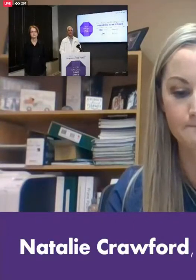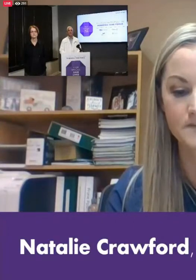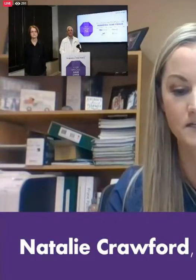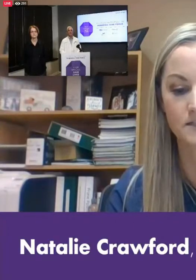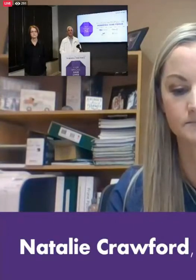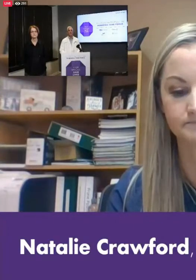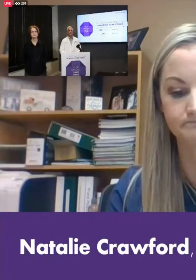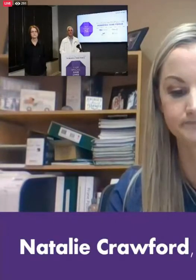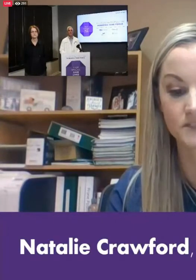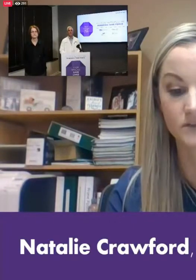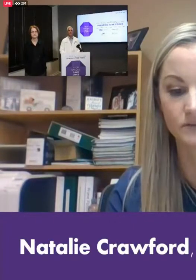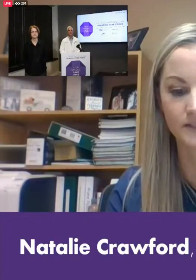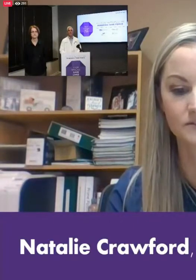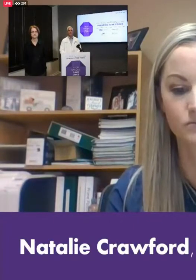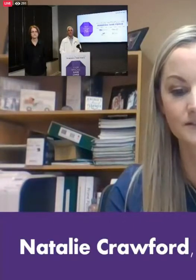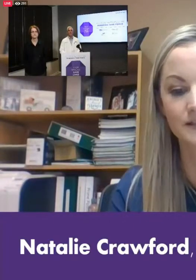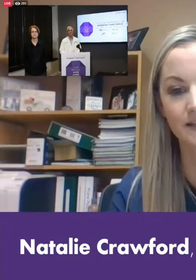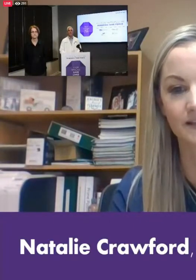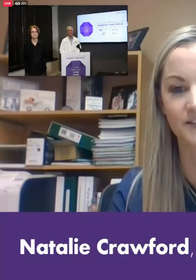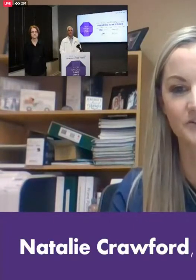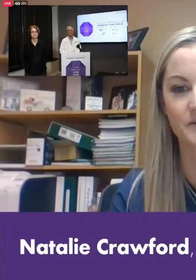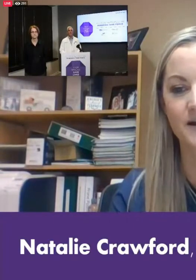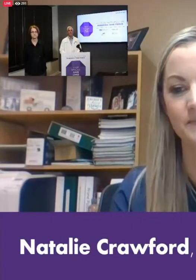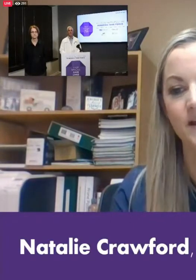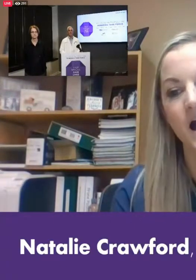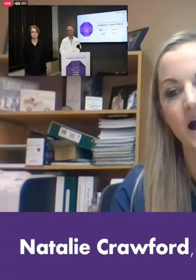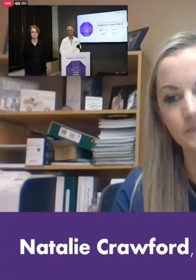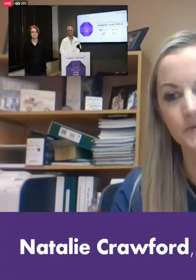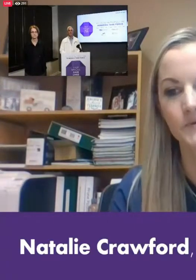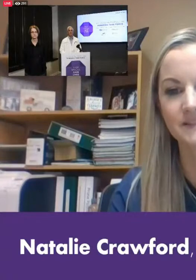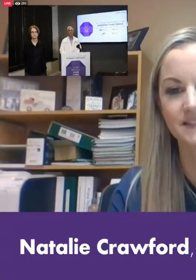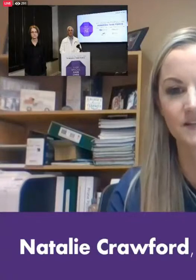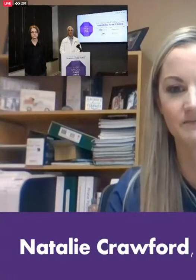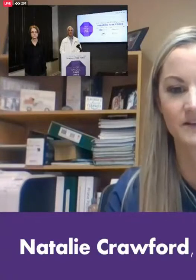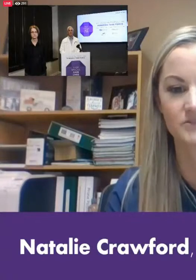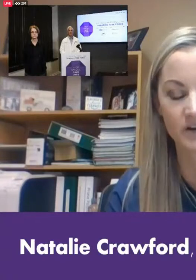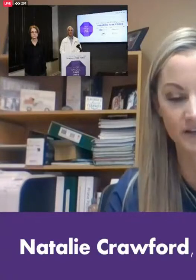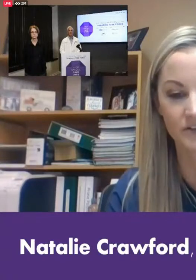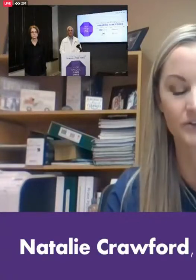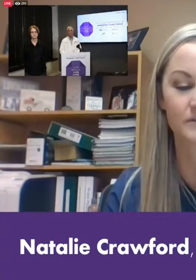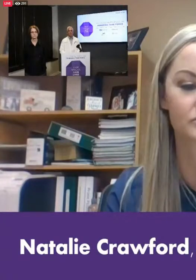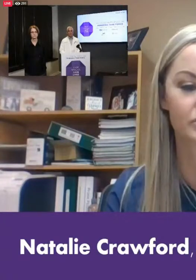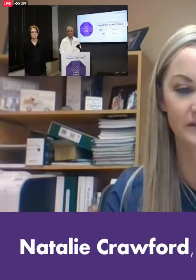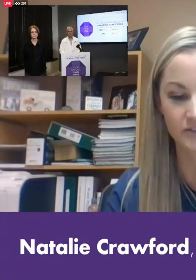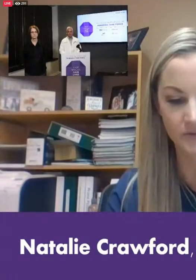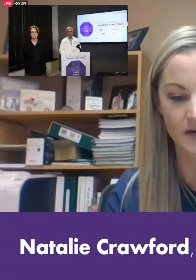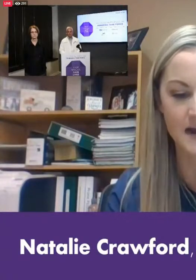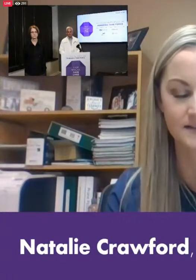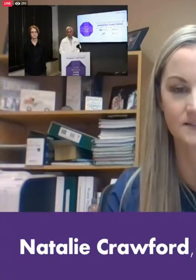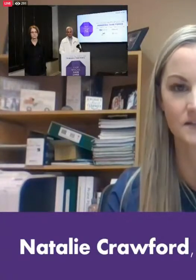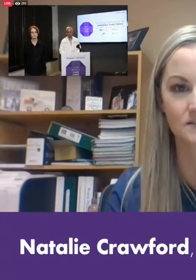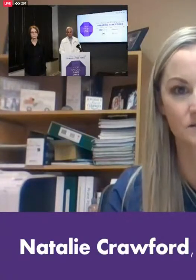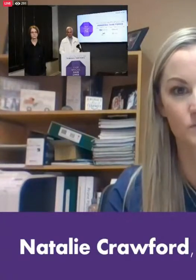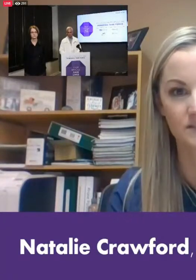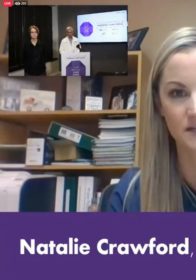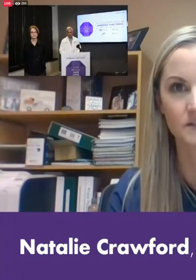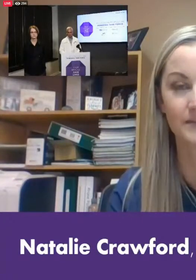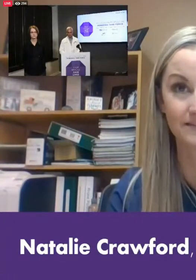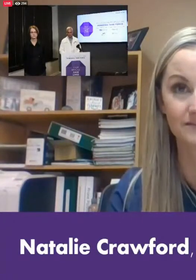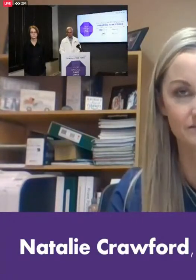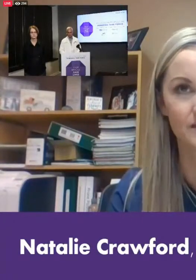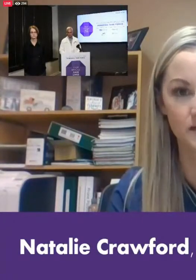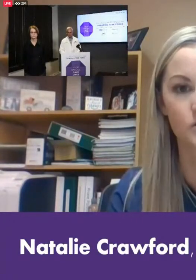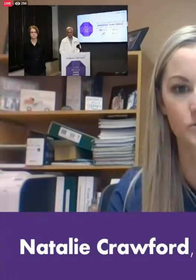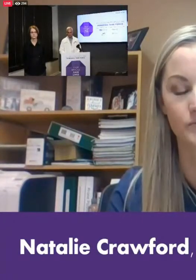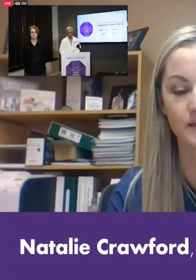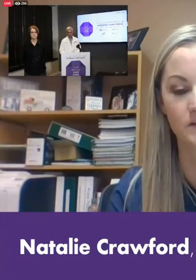now. So it's again, I'm the one standing there talking to her, looking into her eyes as someone's